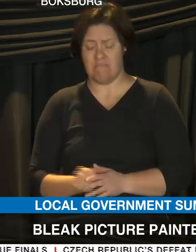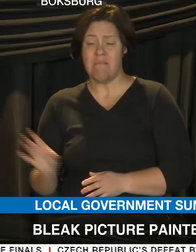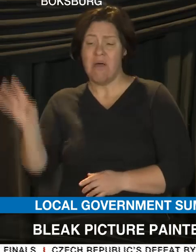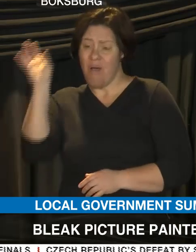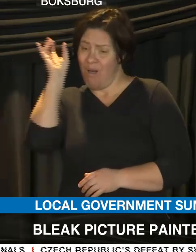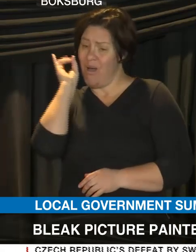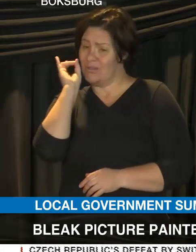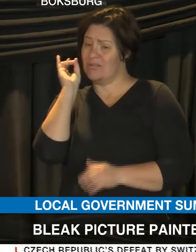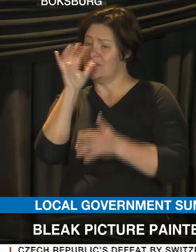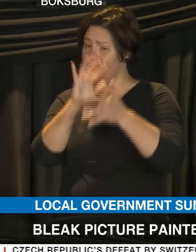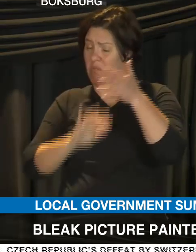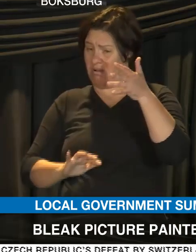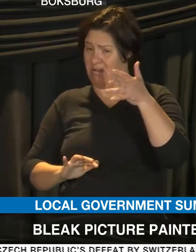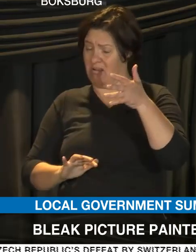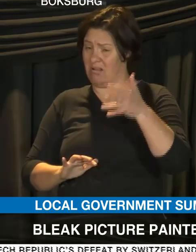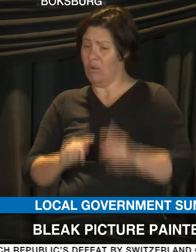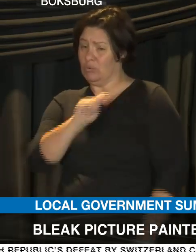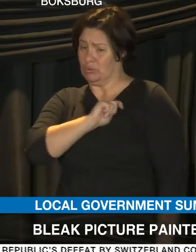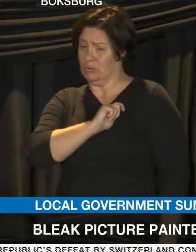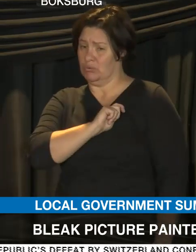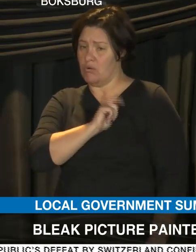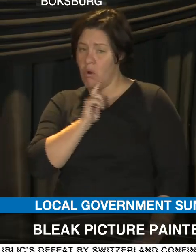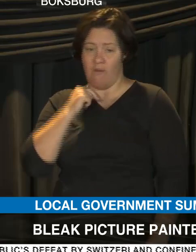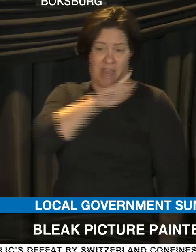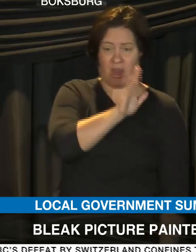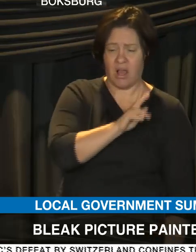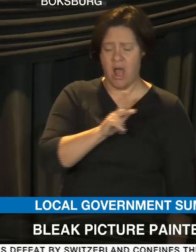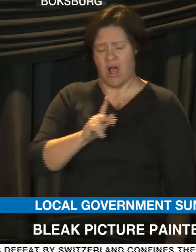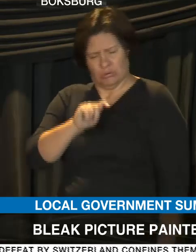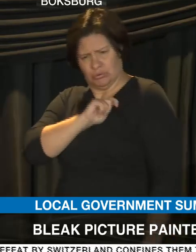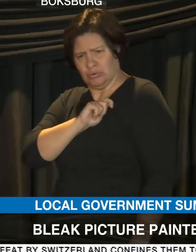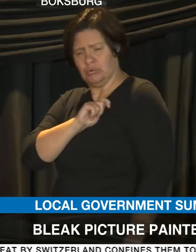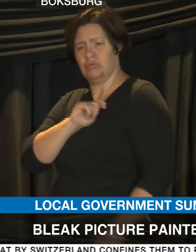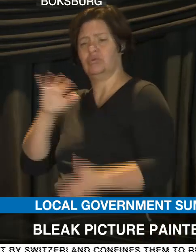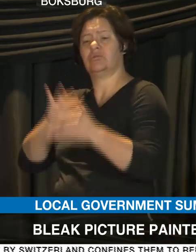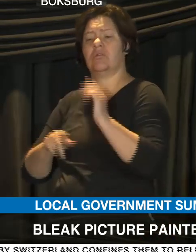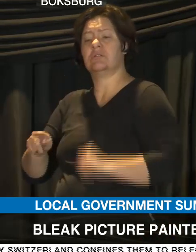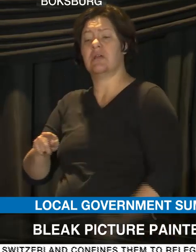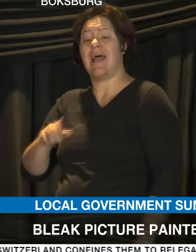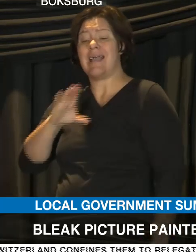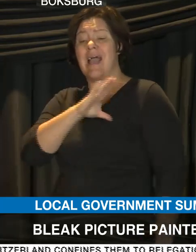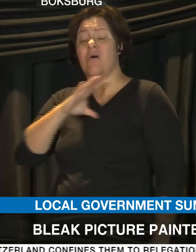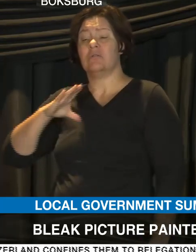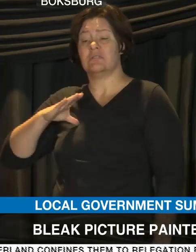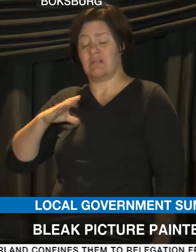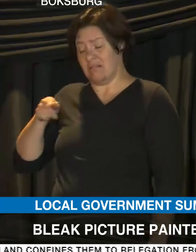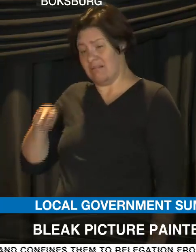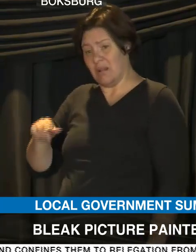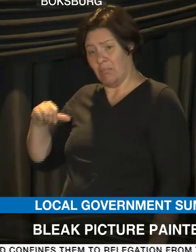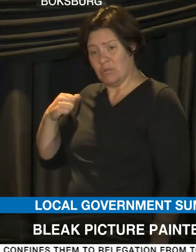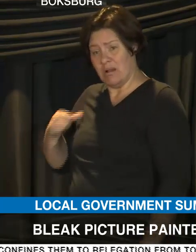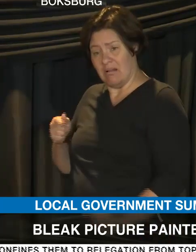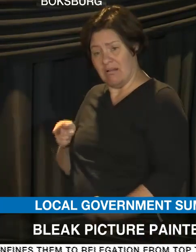tales, and not fables, tales of how some of our municipal councils have